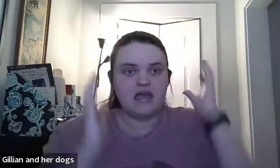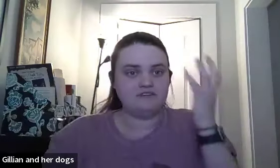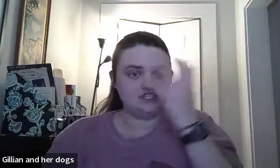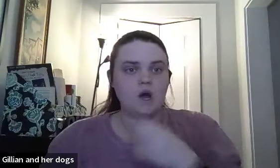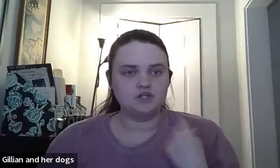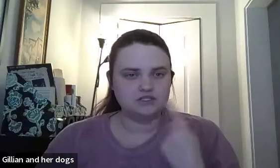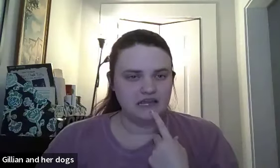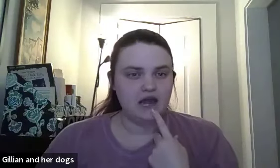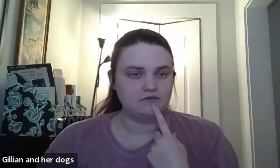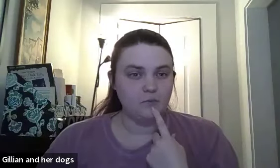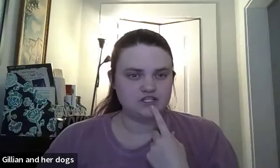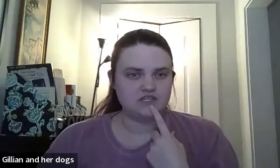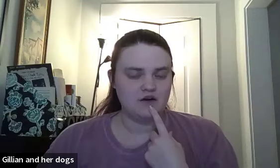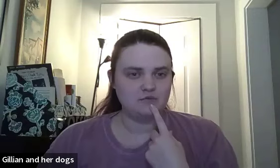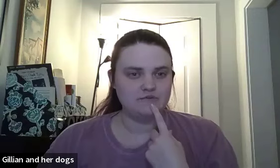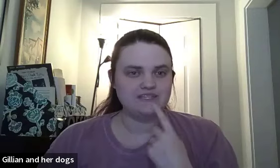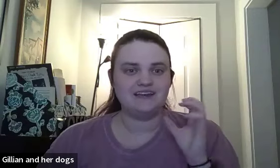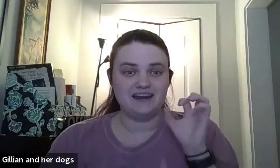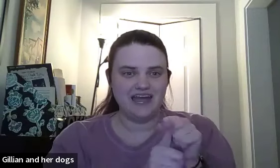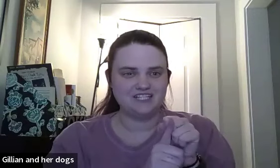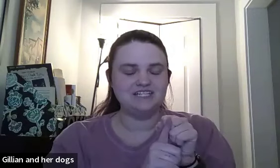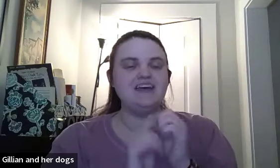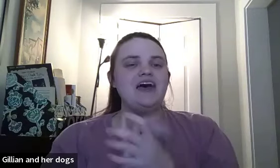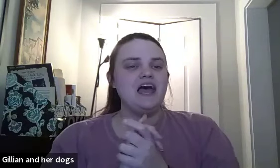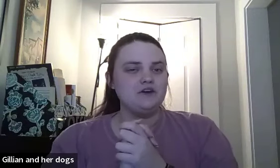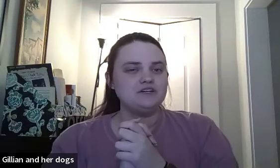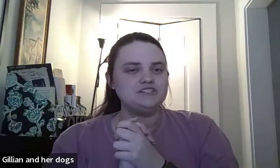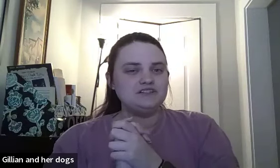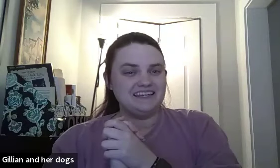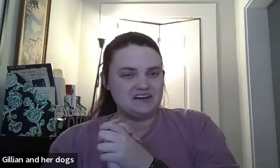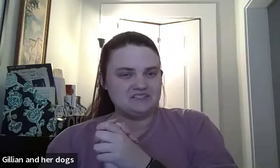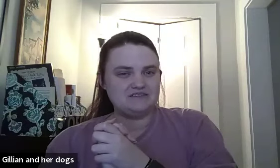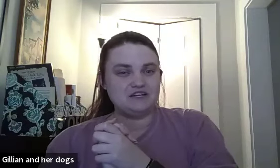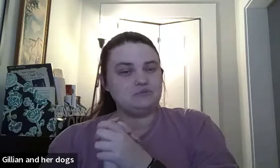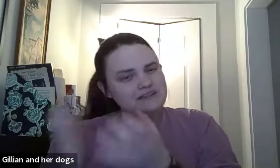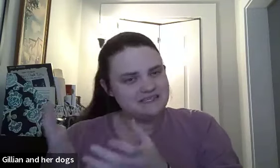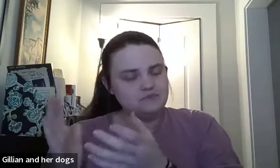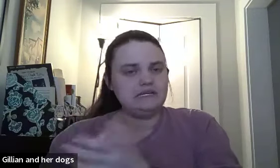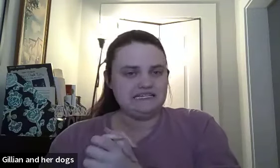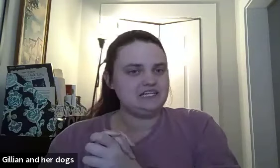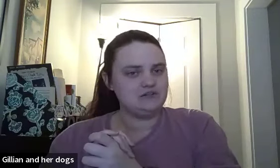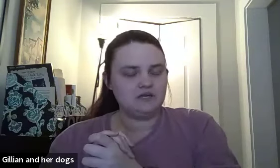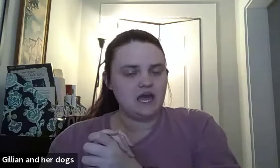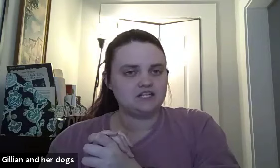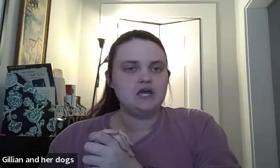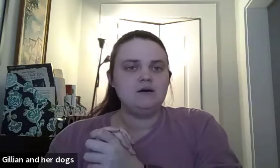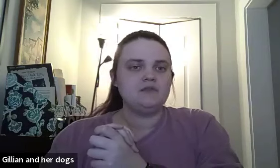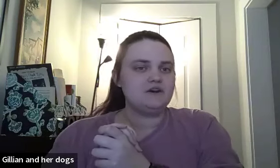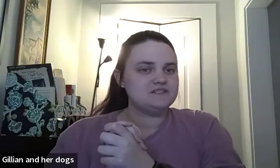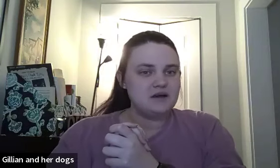and having to like kind of watch the mouth movements to kind of catch it. And there are certain letter sounds that are really simple and easy to catch, but there are